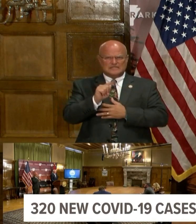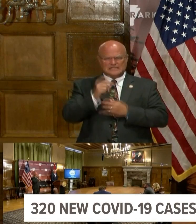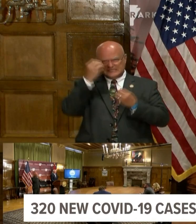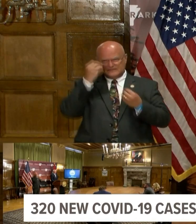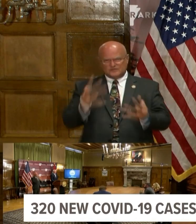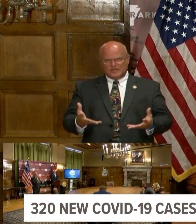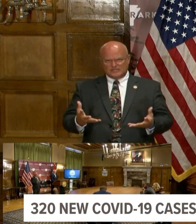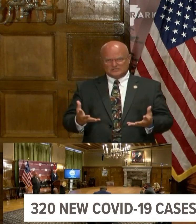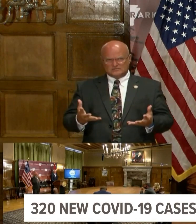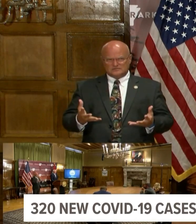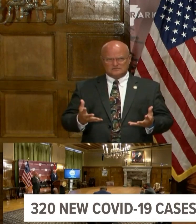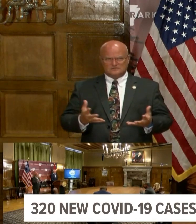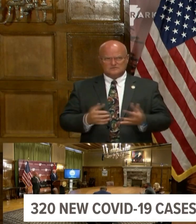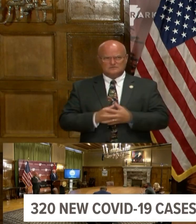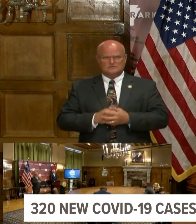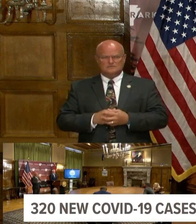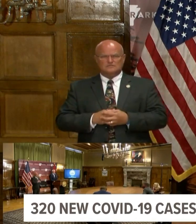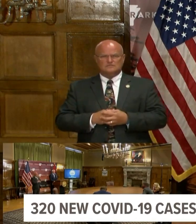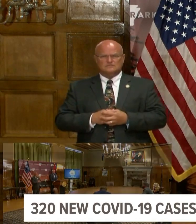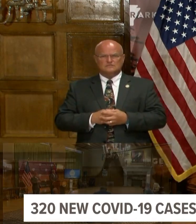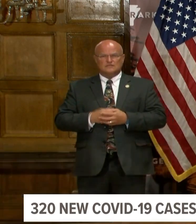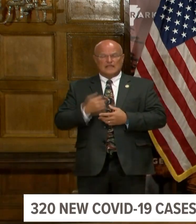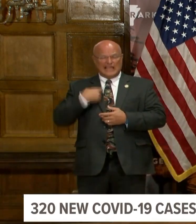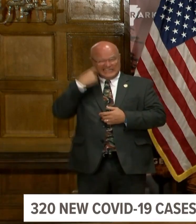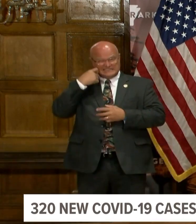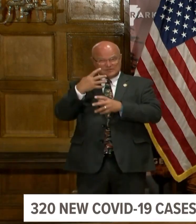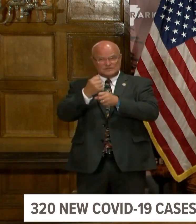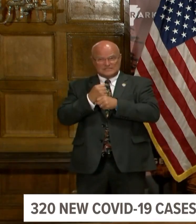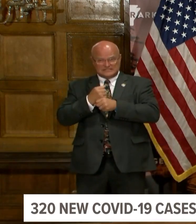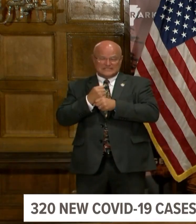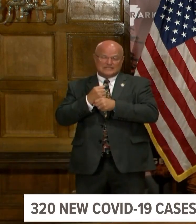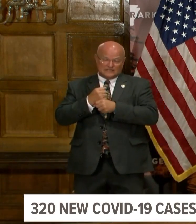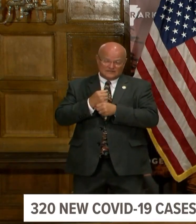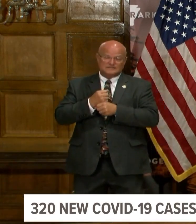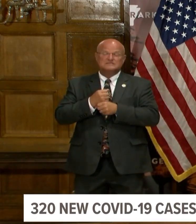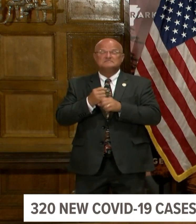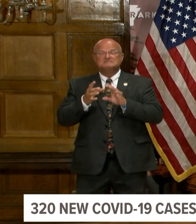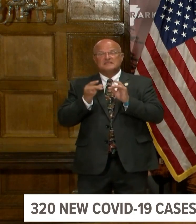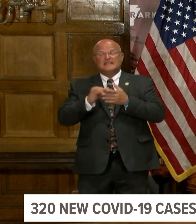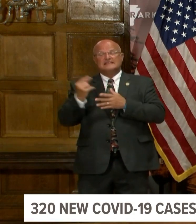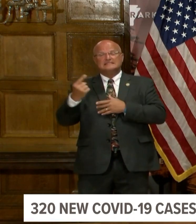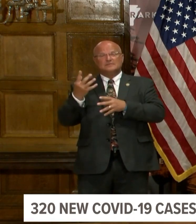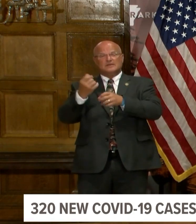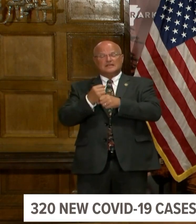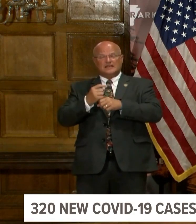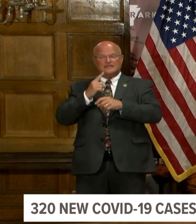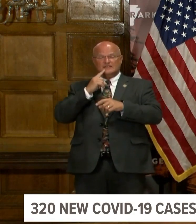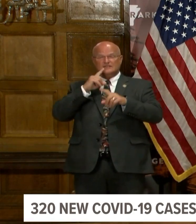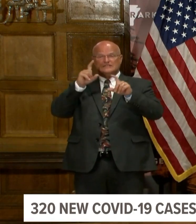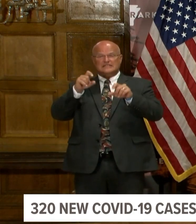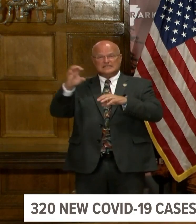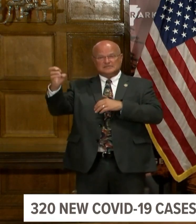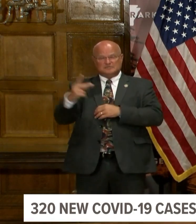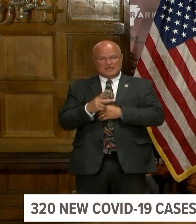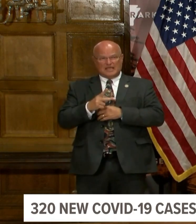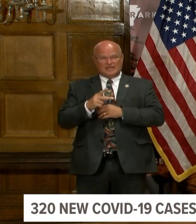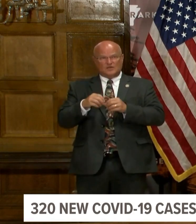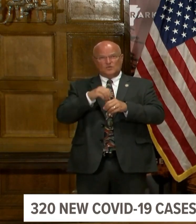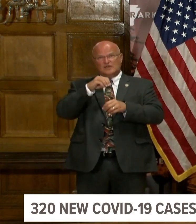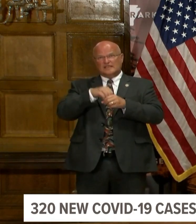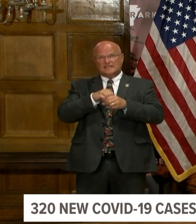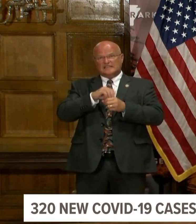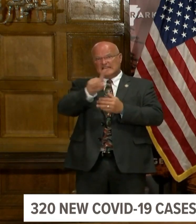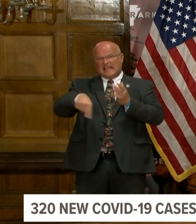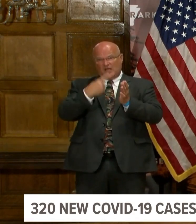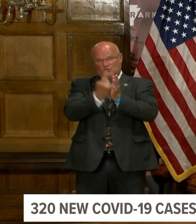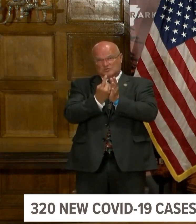information? I just received anecdotally today that someone got their test turned around within